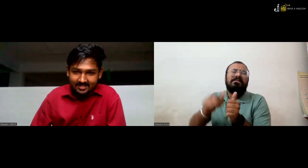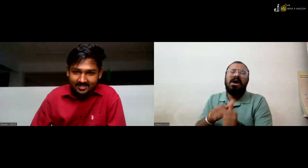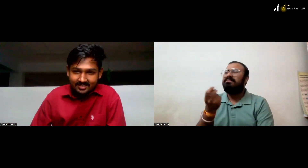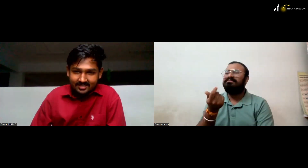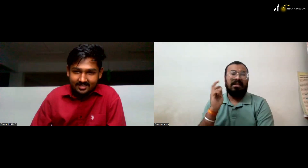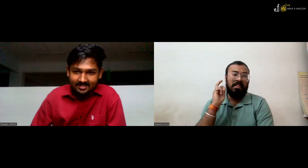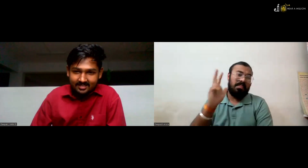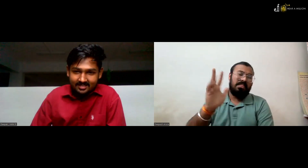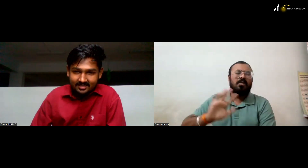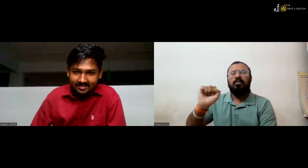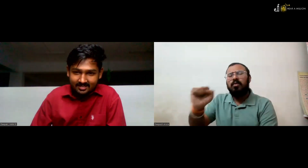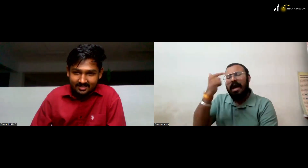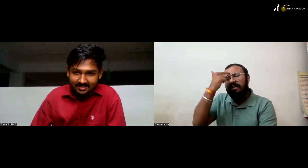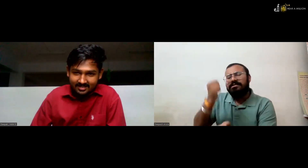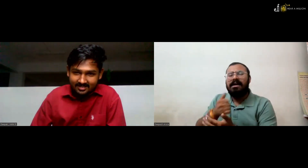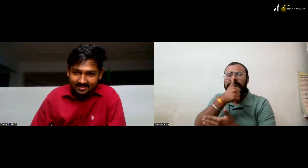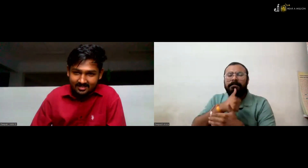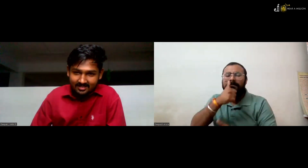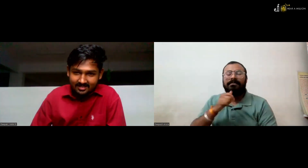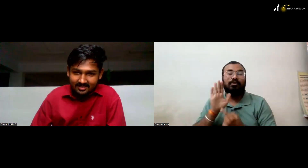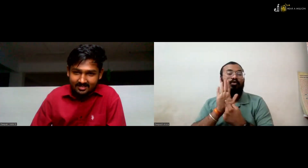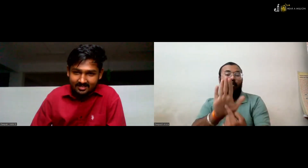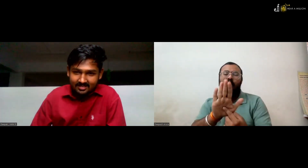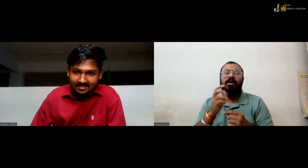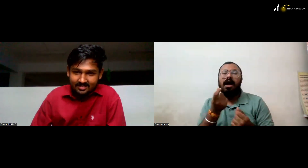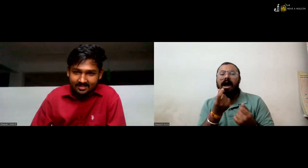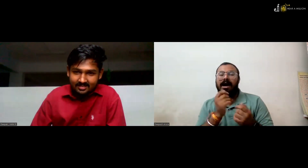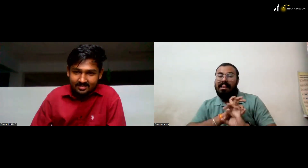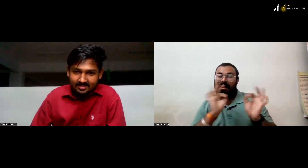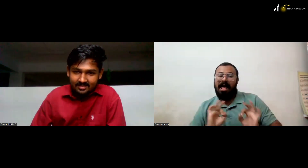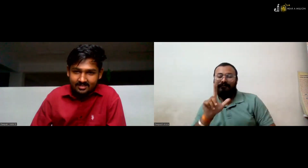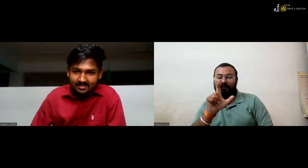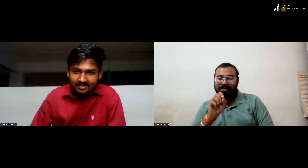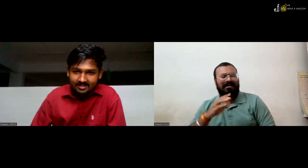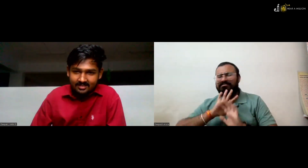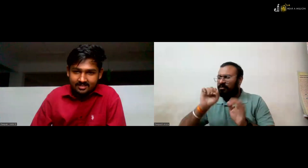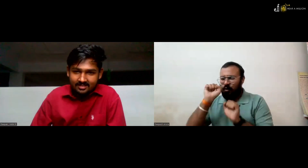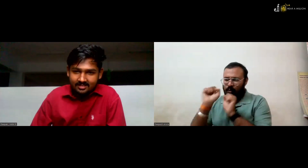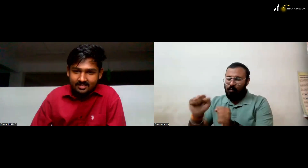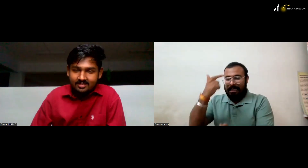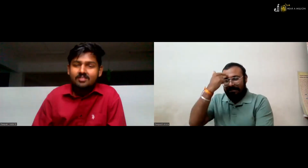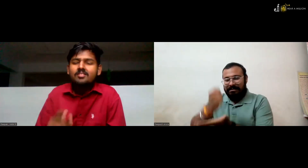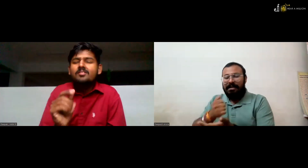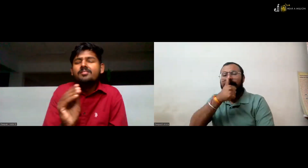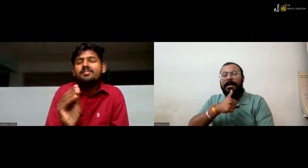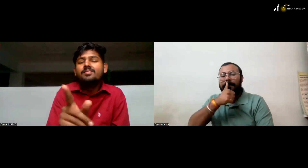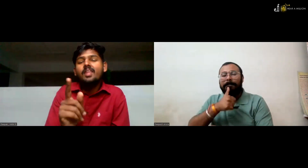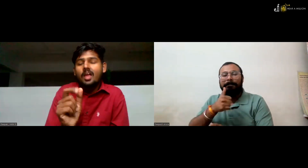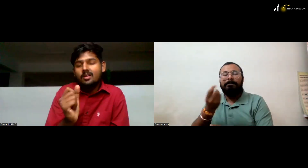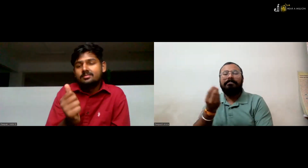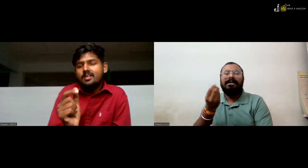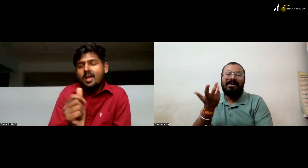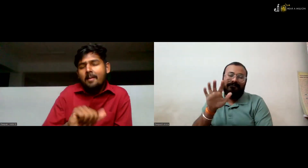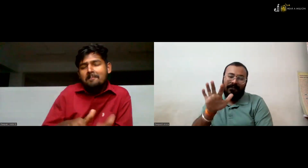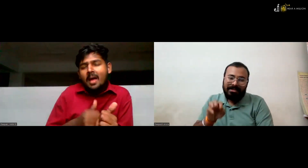So yeah, I think it's we have to decide which location would be suitable. You have to decide